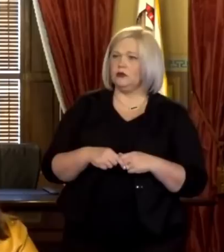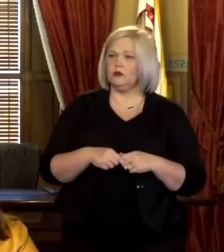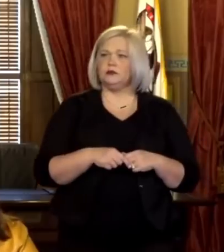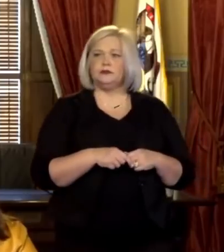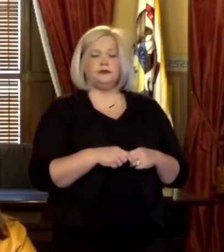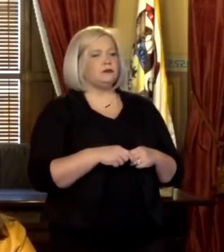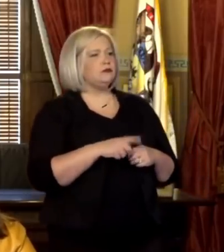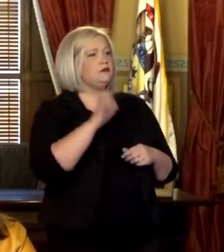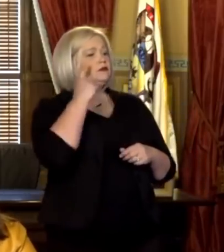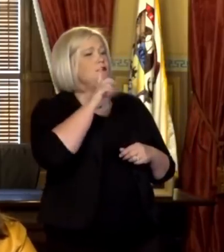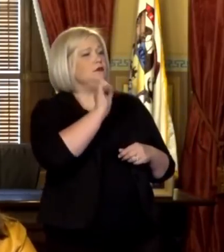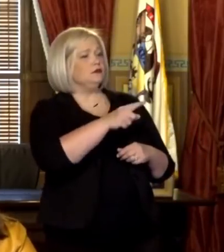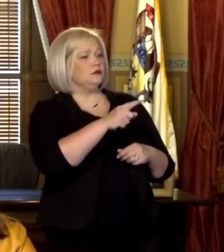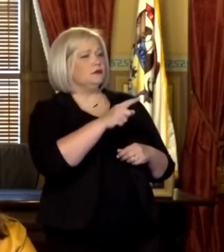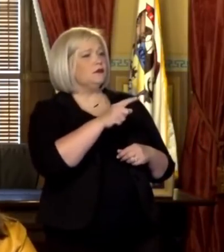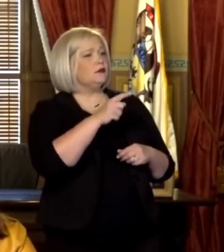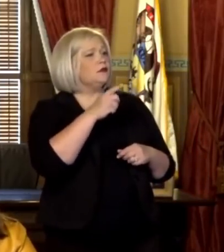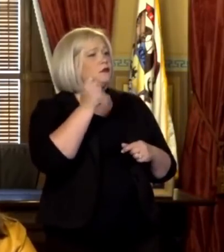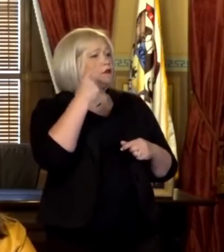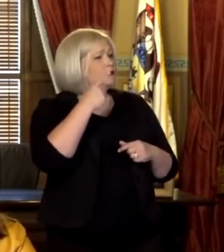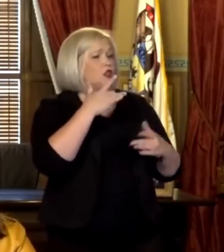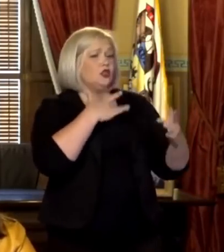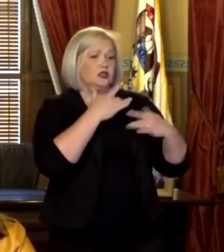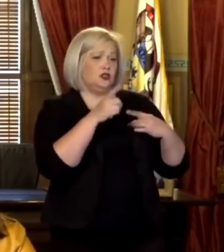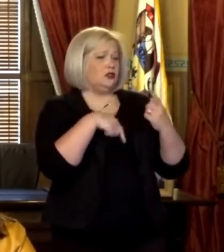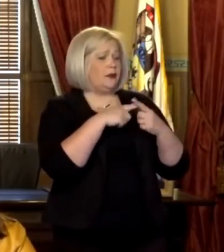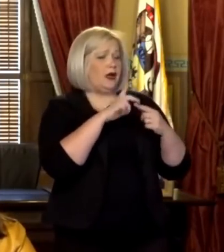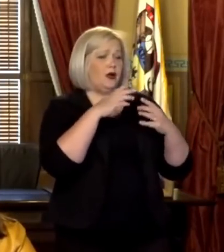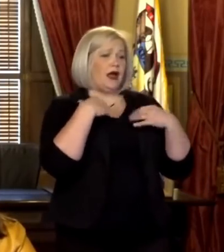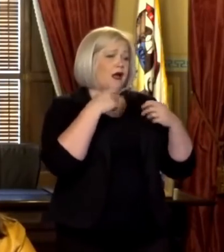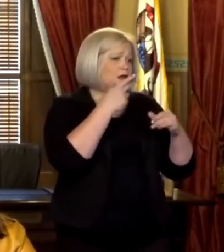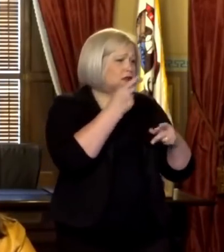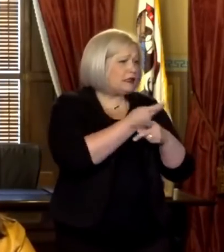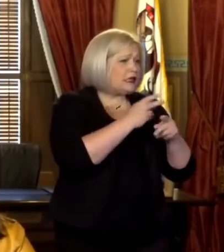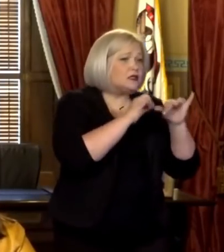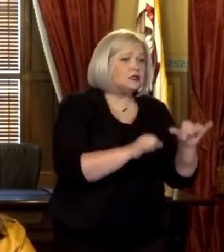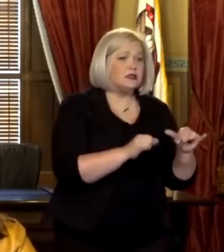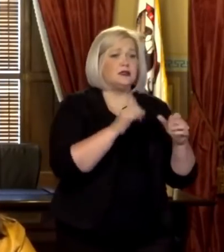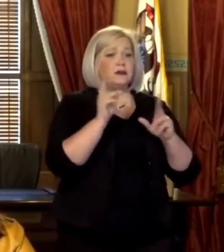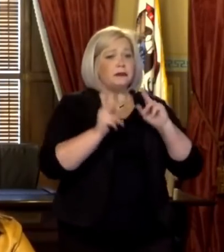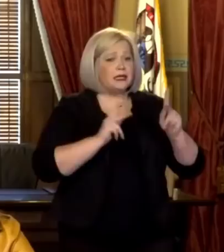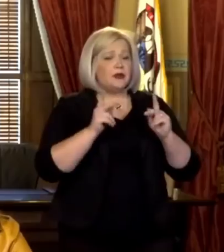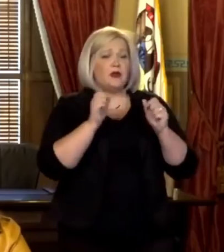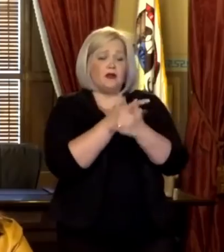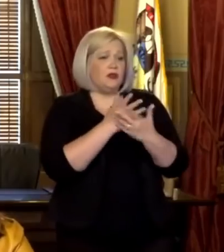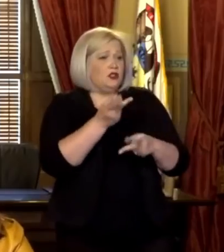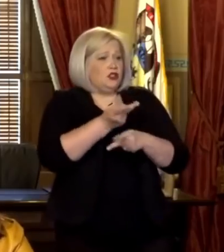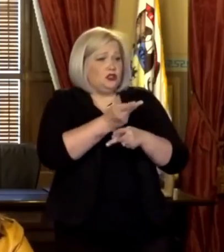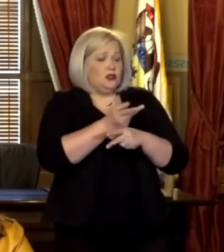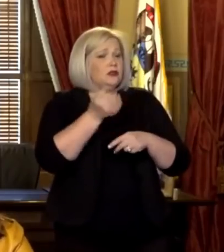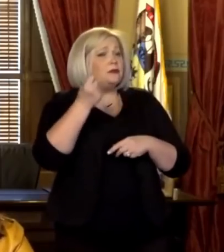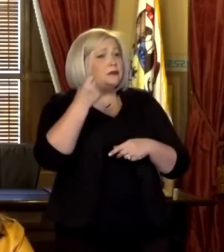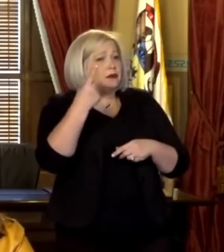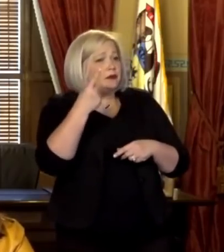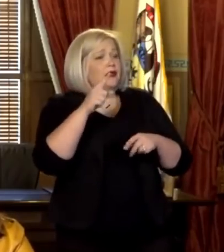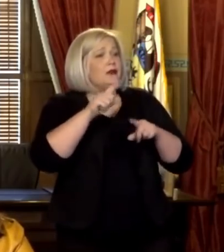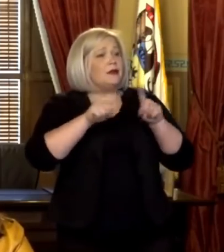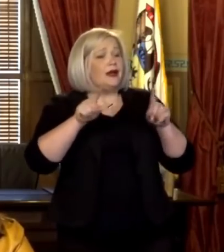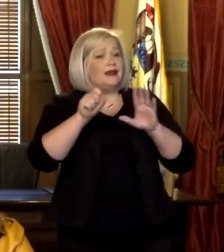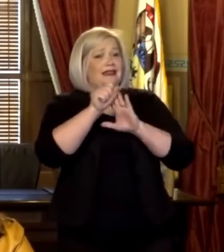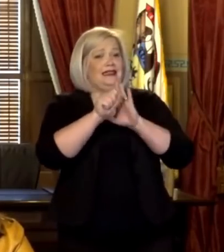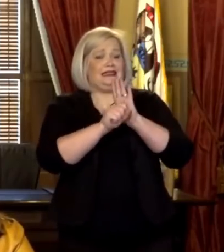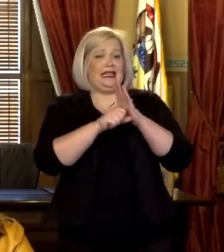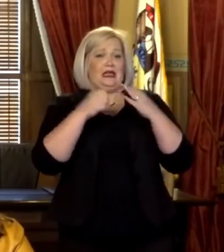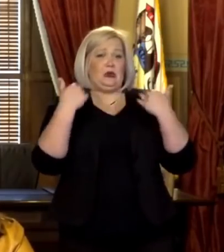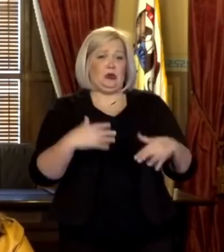of Michigan, hospital care, all of the things that you've outlined. But at the same time that this is happening, the state is seeing a big